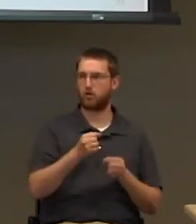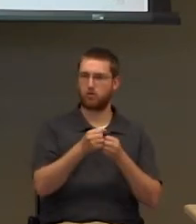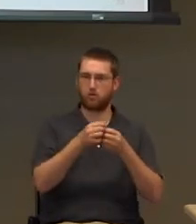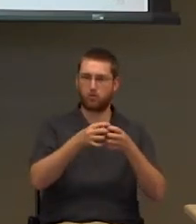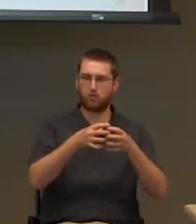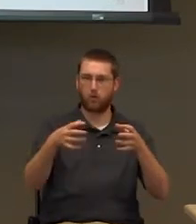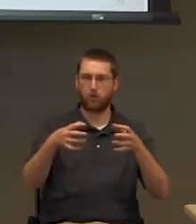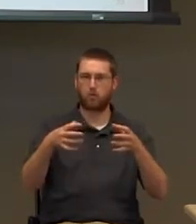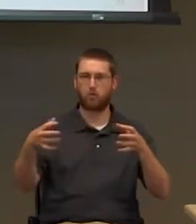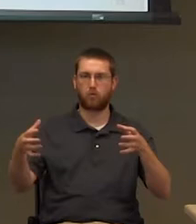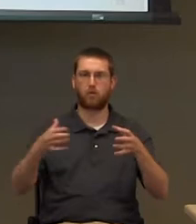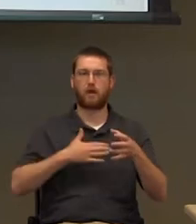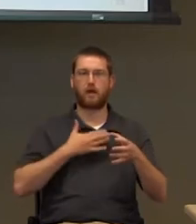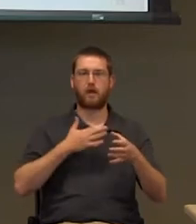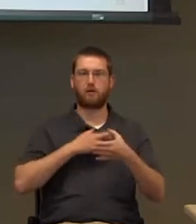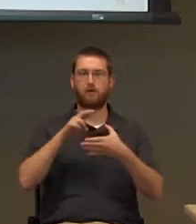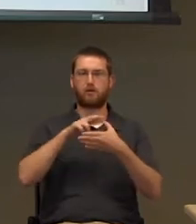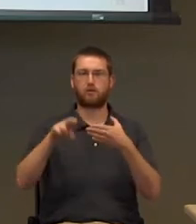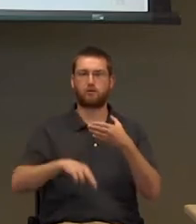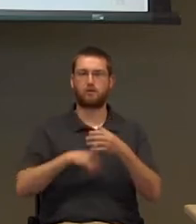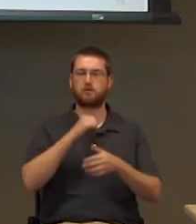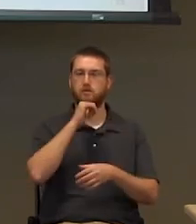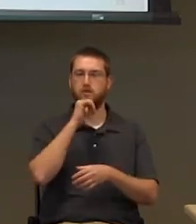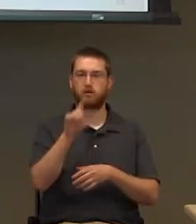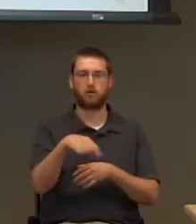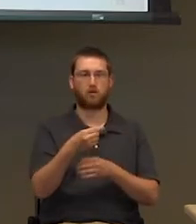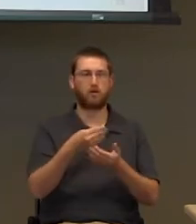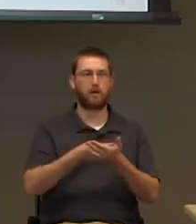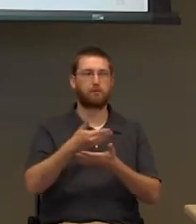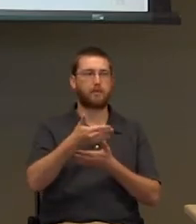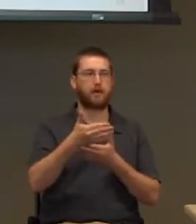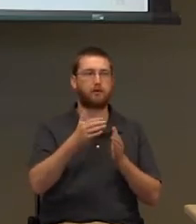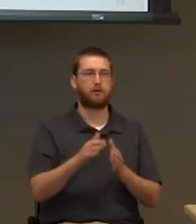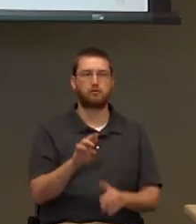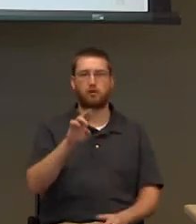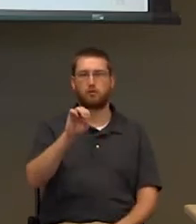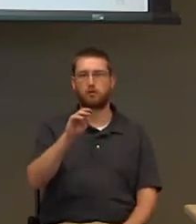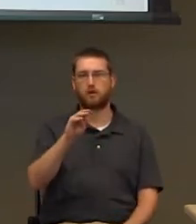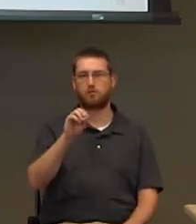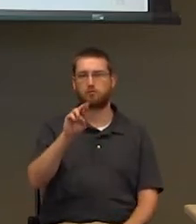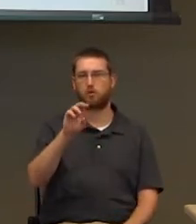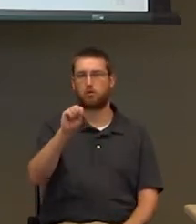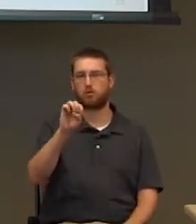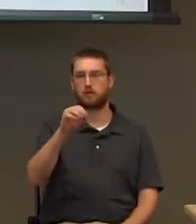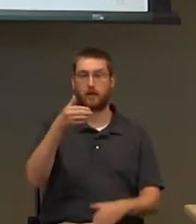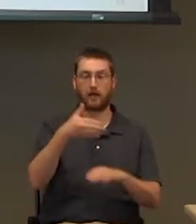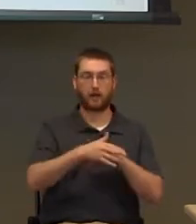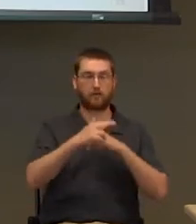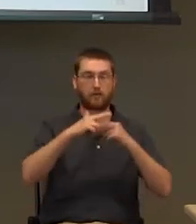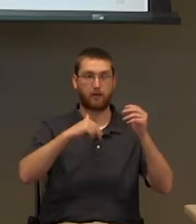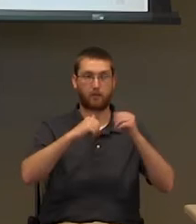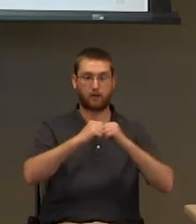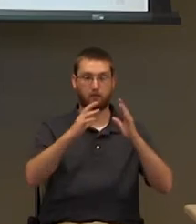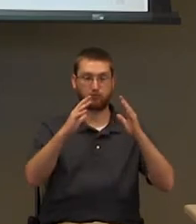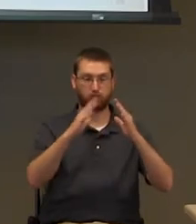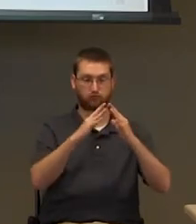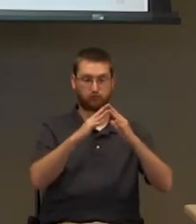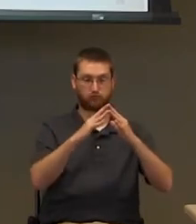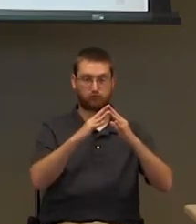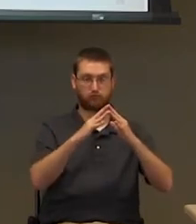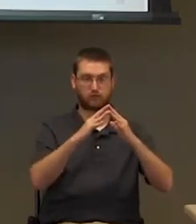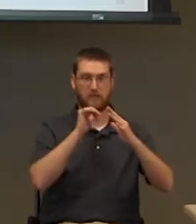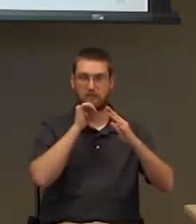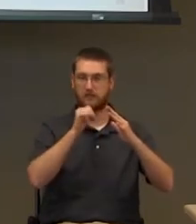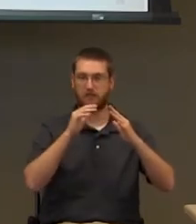you happy with the results, rather than having buyer's remorse 3 years later, because once that building's in there, it's not going anywhere for a good long